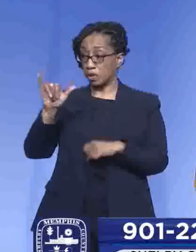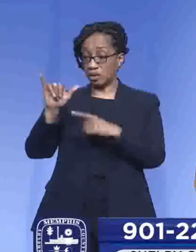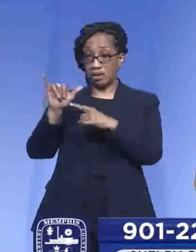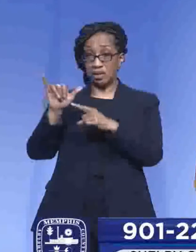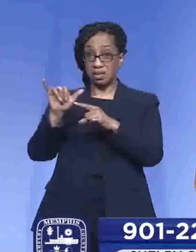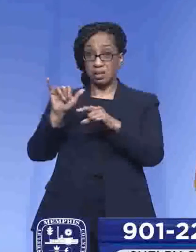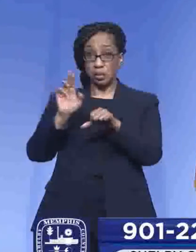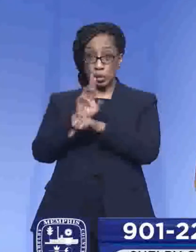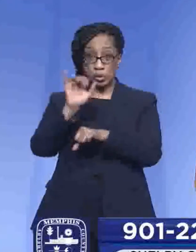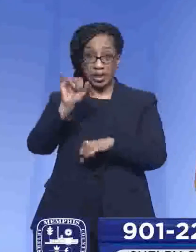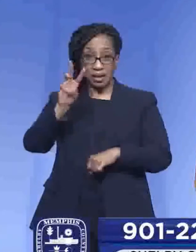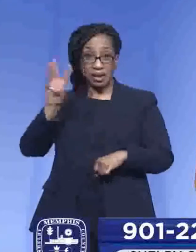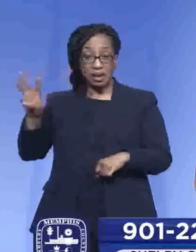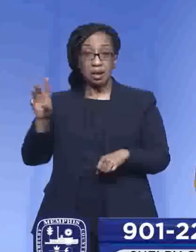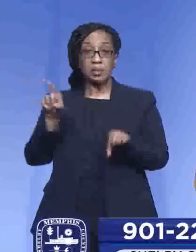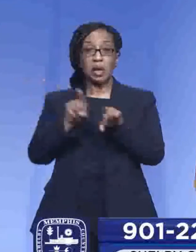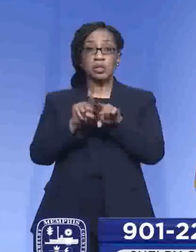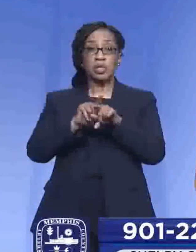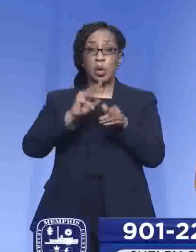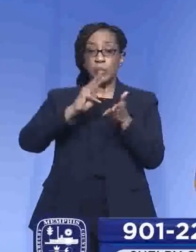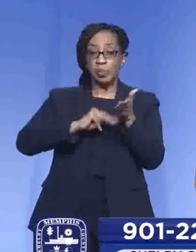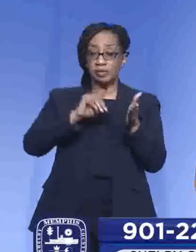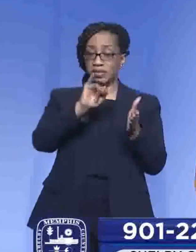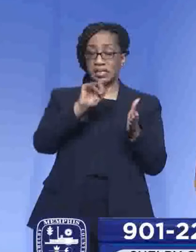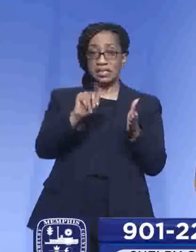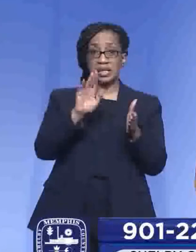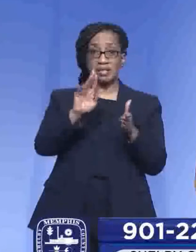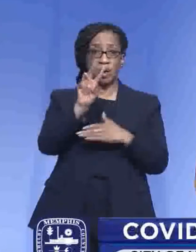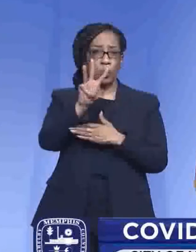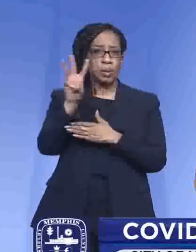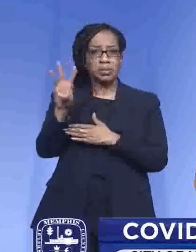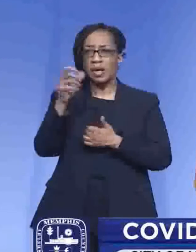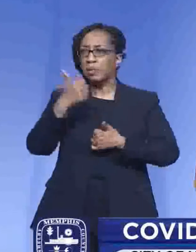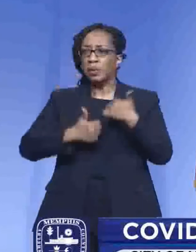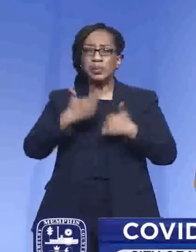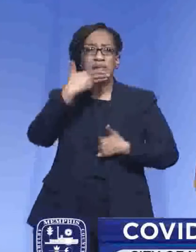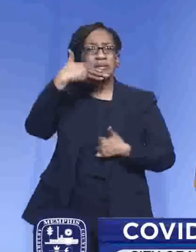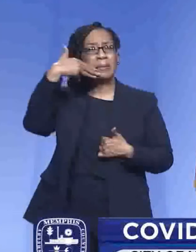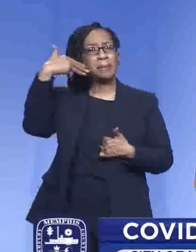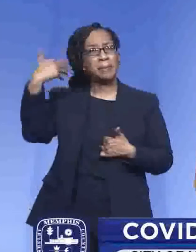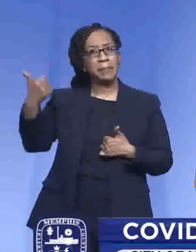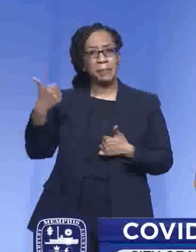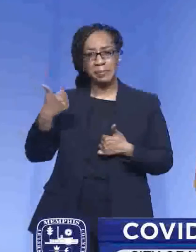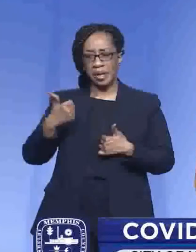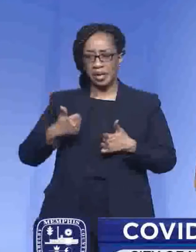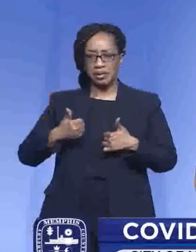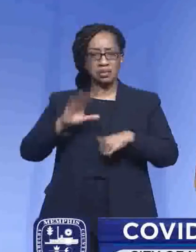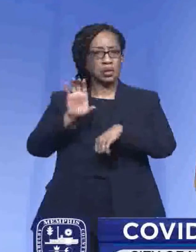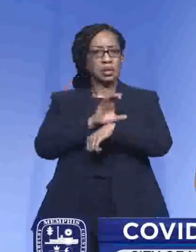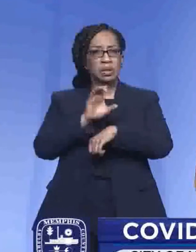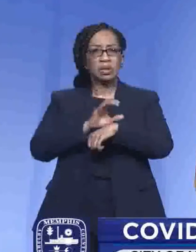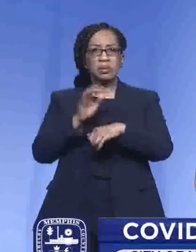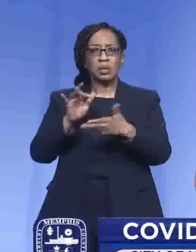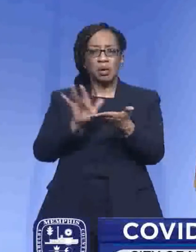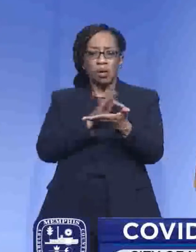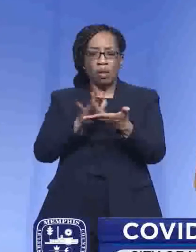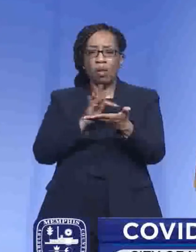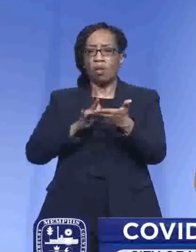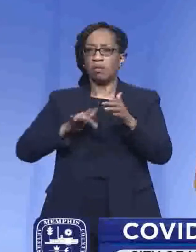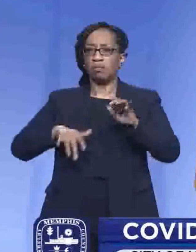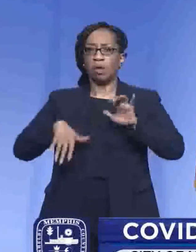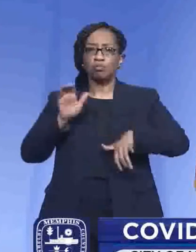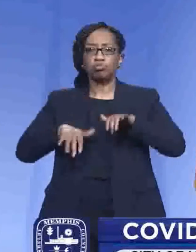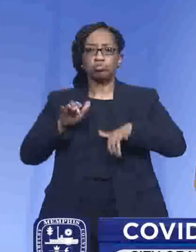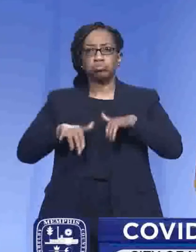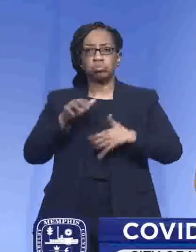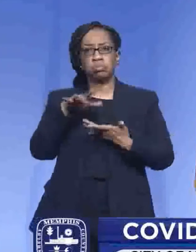the Memphis, Tennessee's website. Where do you think is the best place, that one place that people can get their